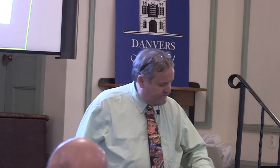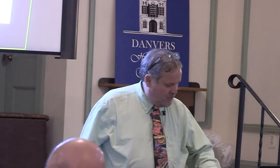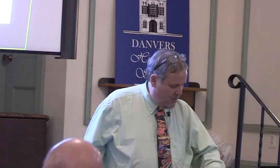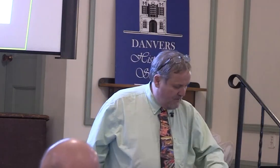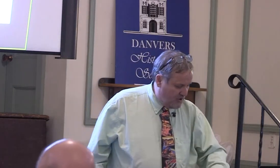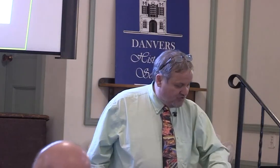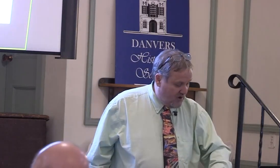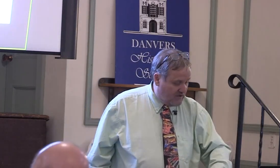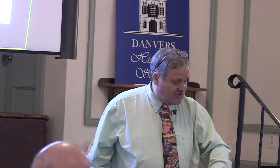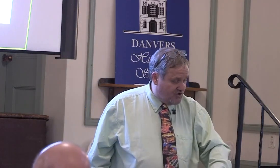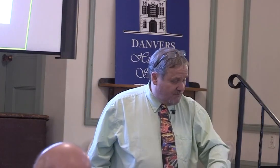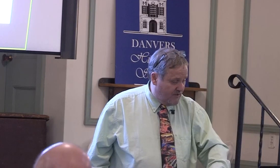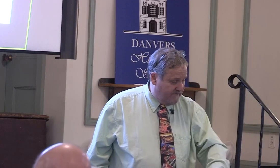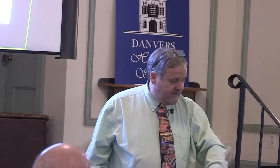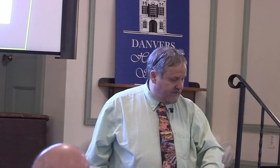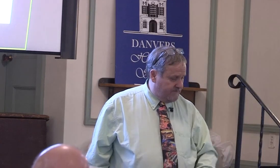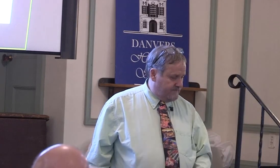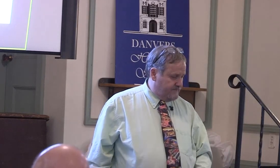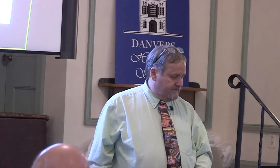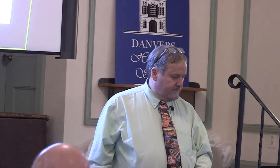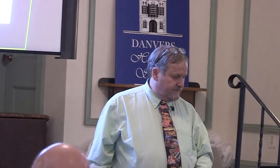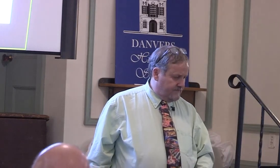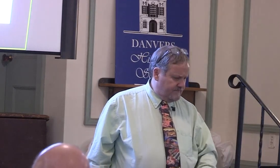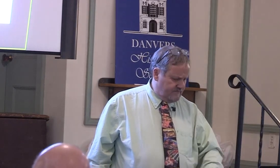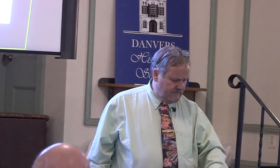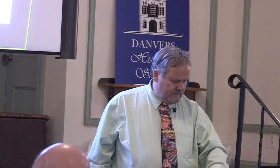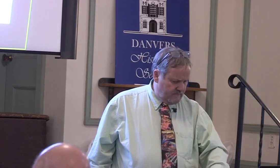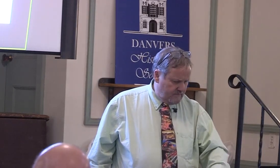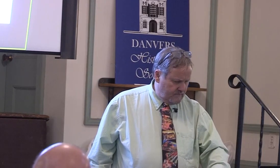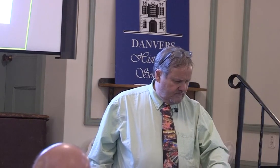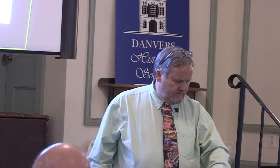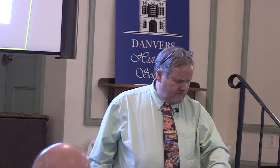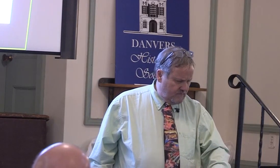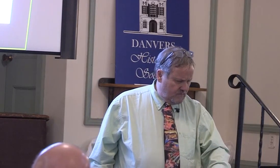Okay, want to make sure I touch up on everything.